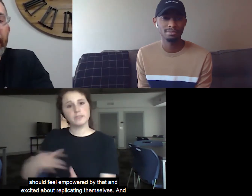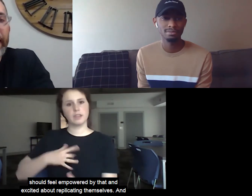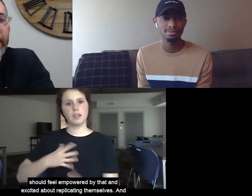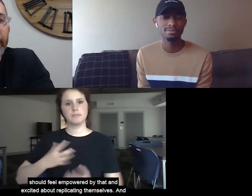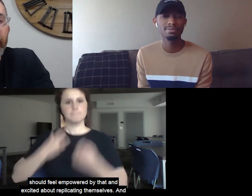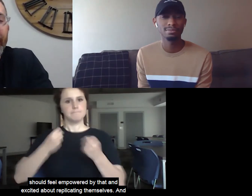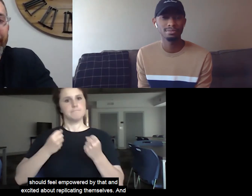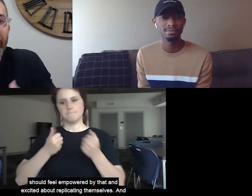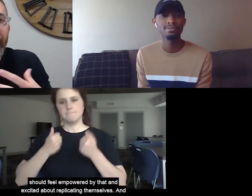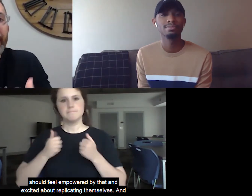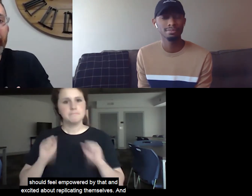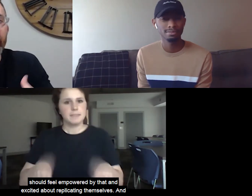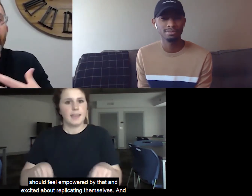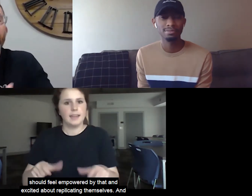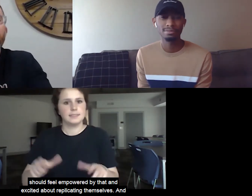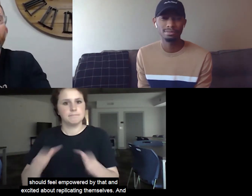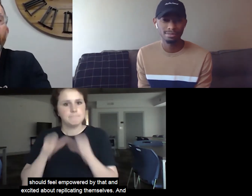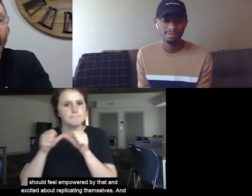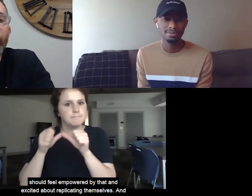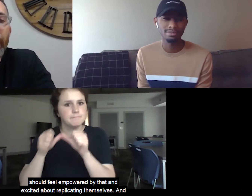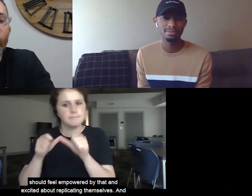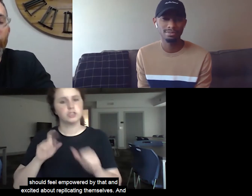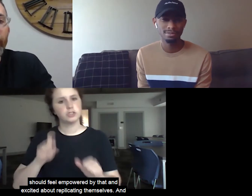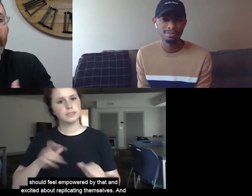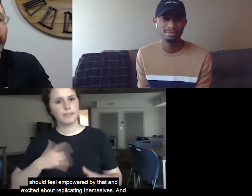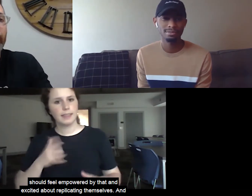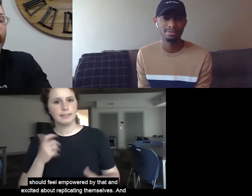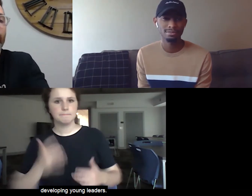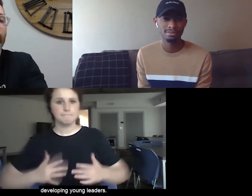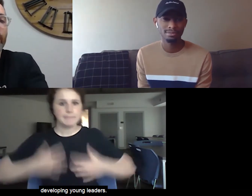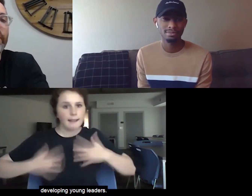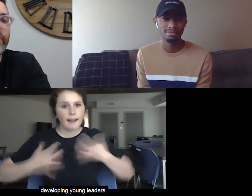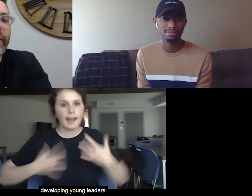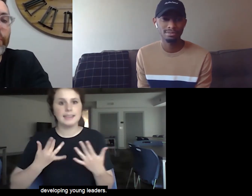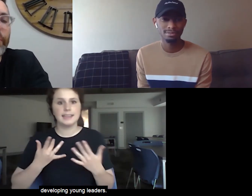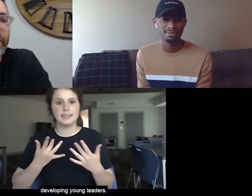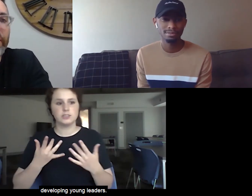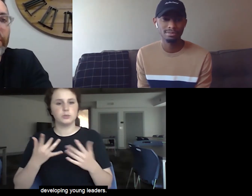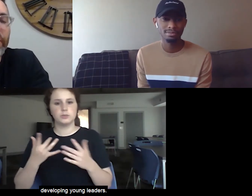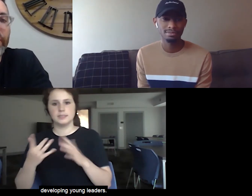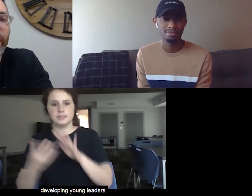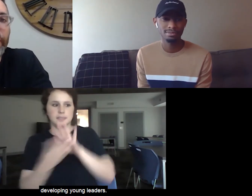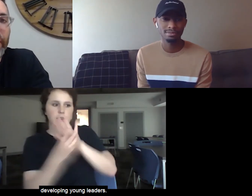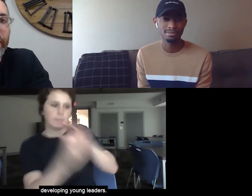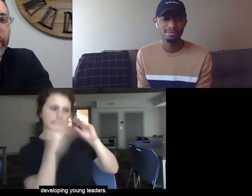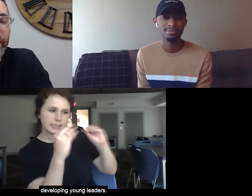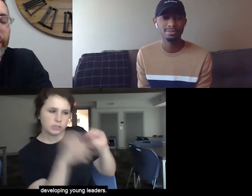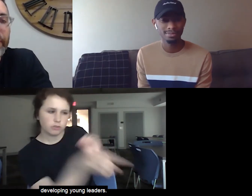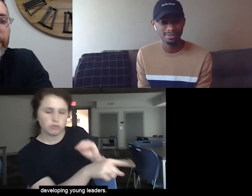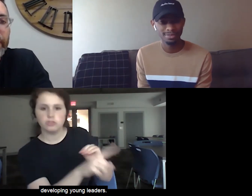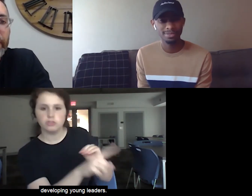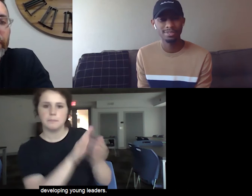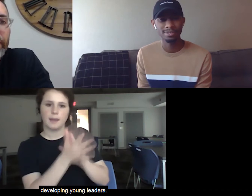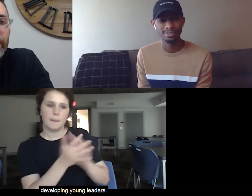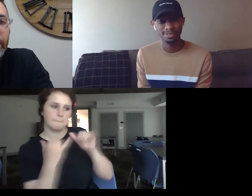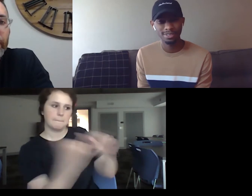and excited about replicating themselves and developing young leaders.